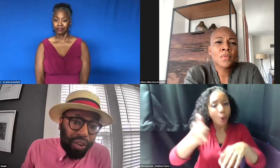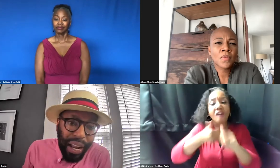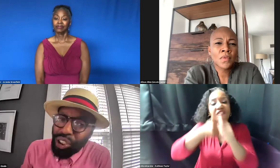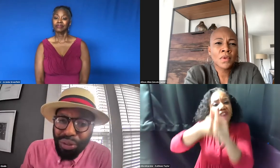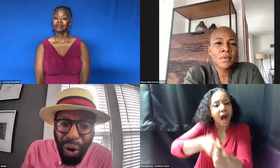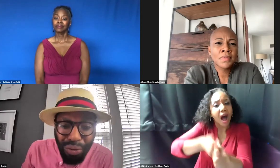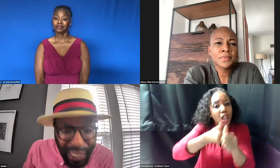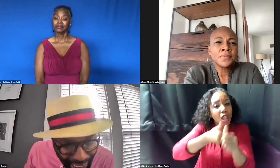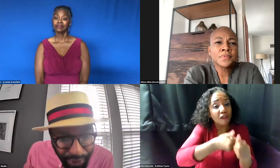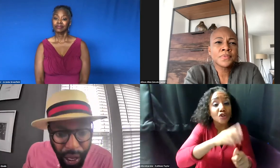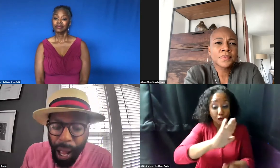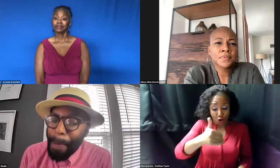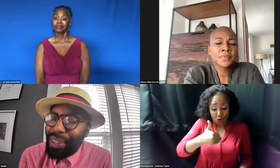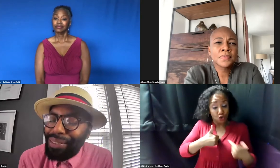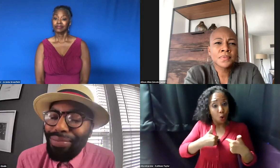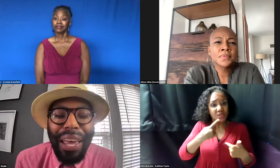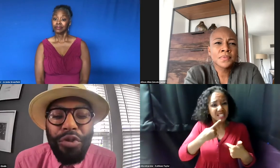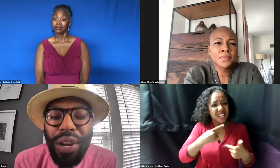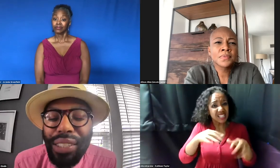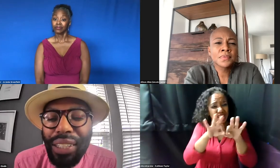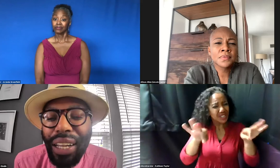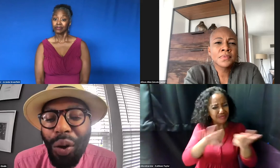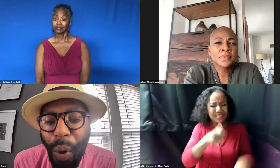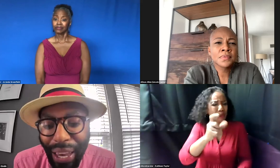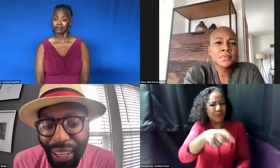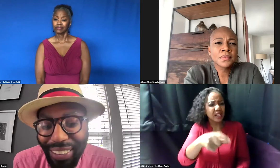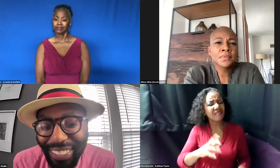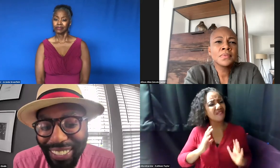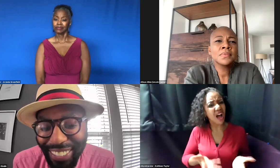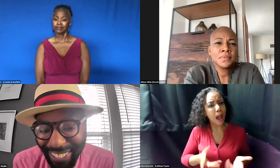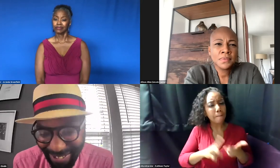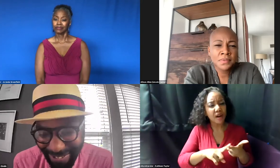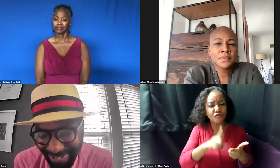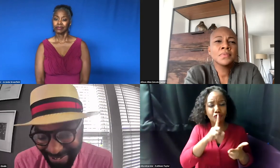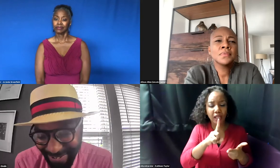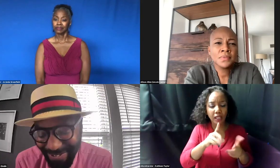don't get the credential, don't get it. But if you listen in the quiet,